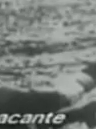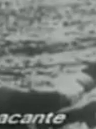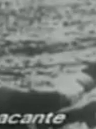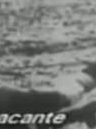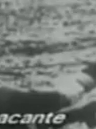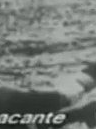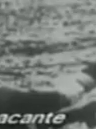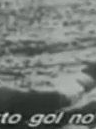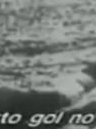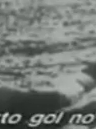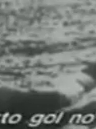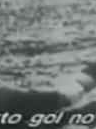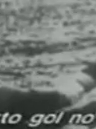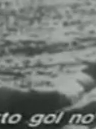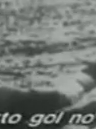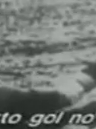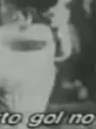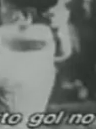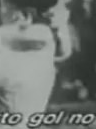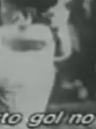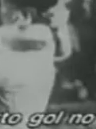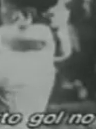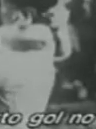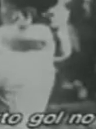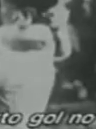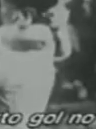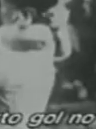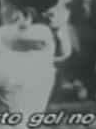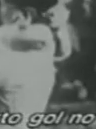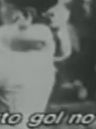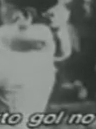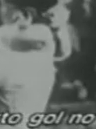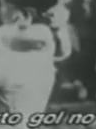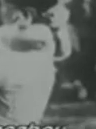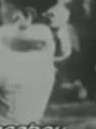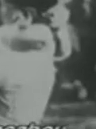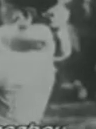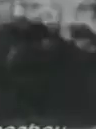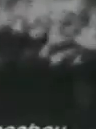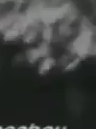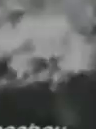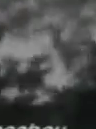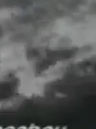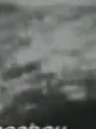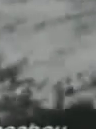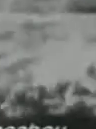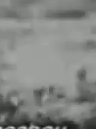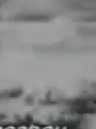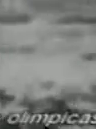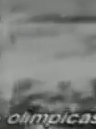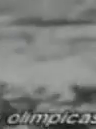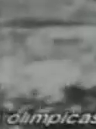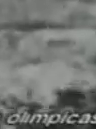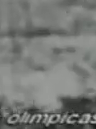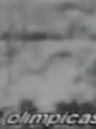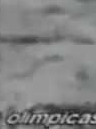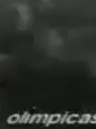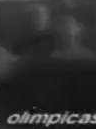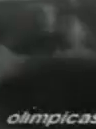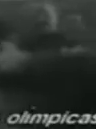Castro, the one-armed forward, scored a fourth goal in the final minute to make certain. It was all over at